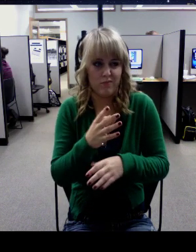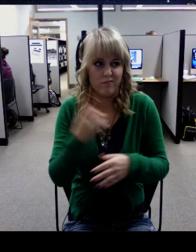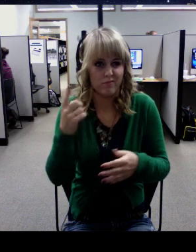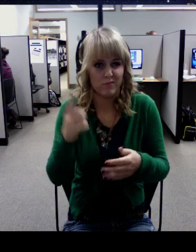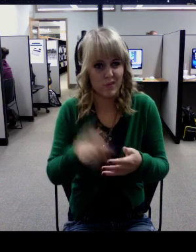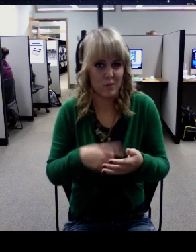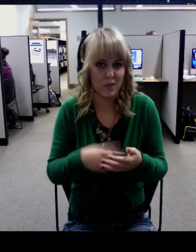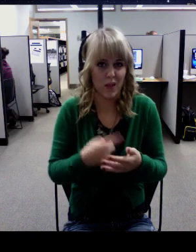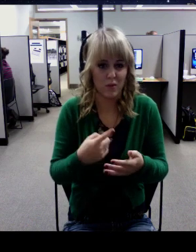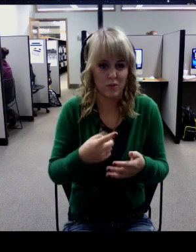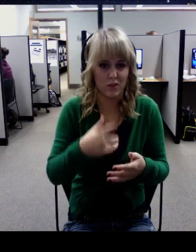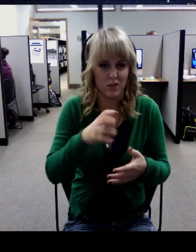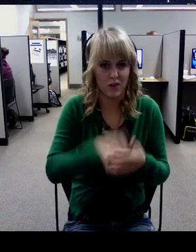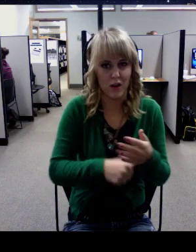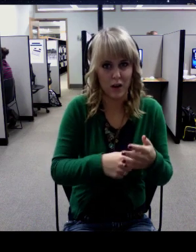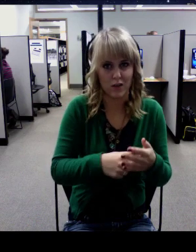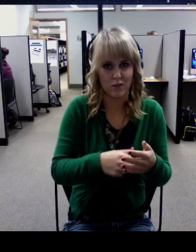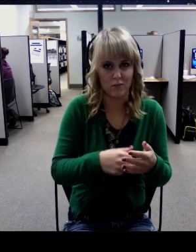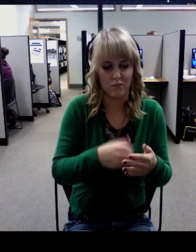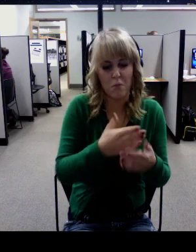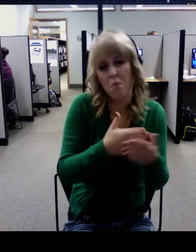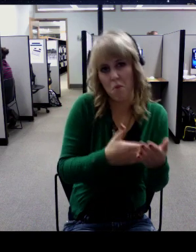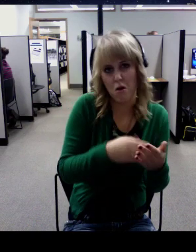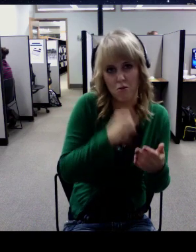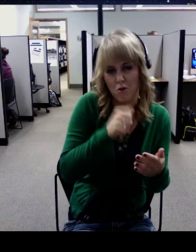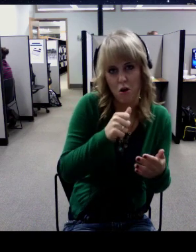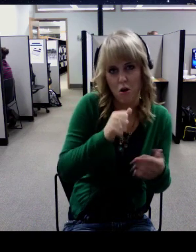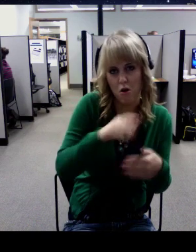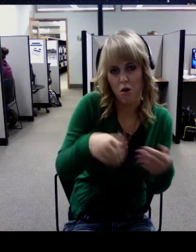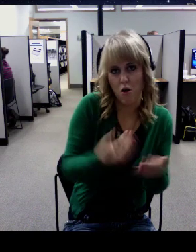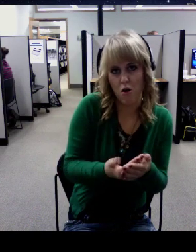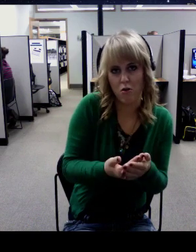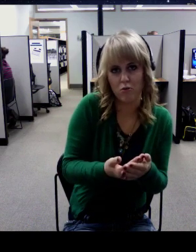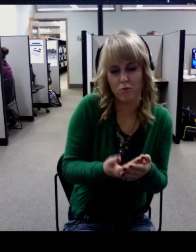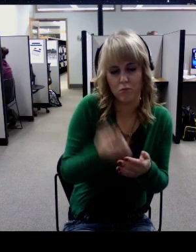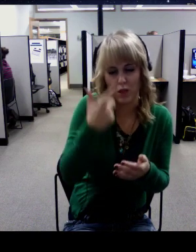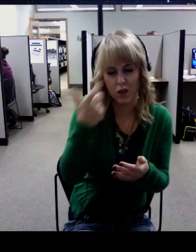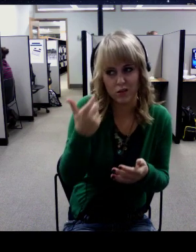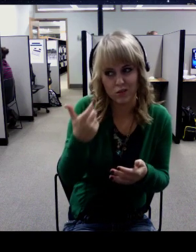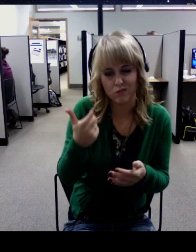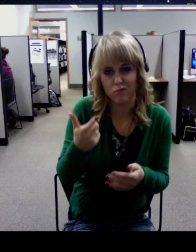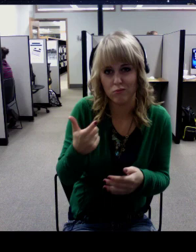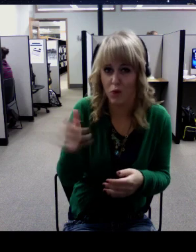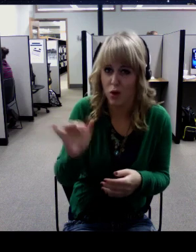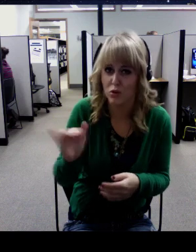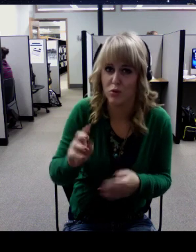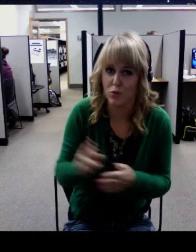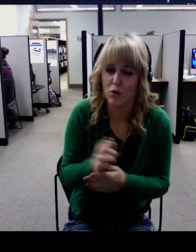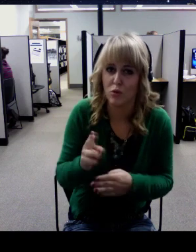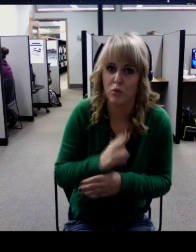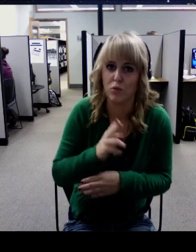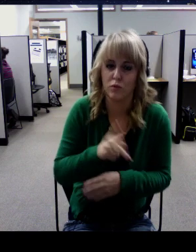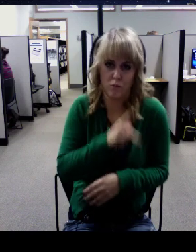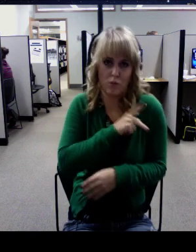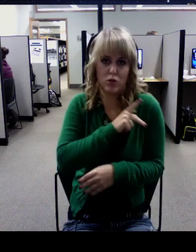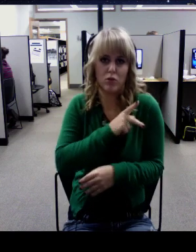part of it is usually used for personal also. If your job requires you to have